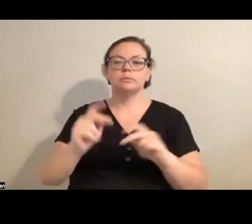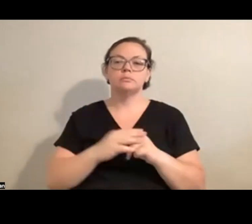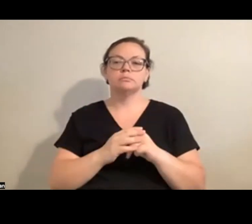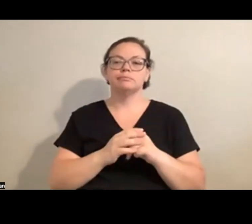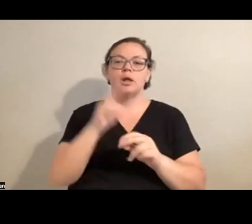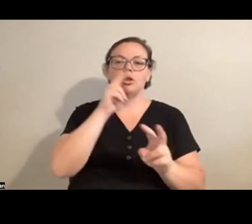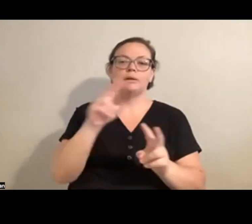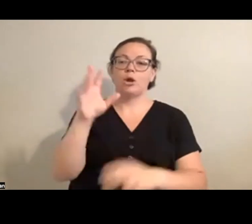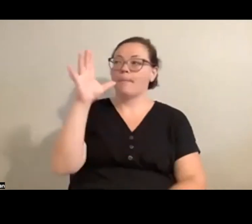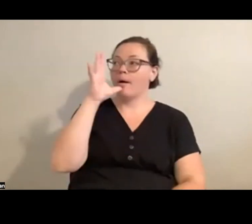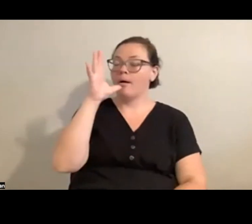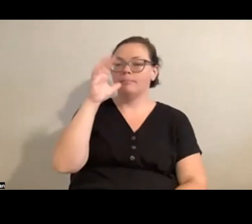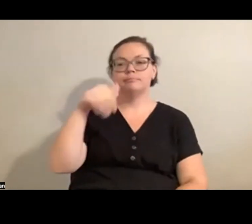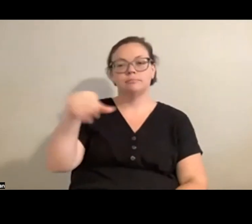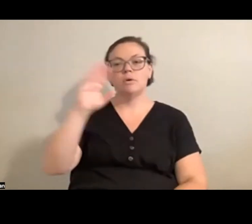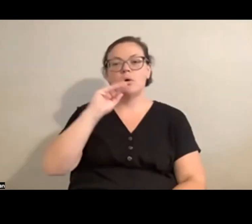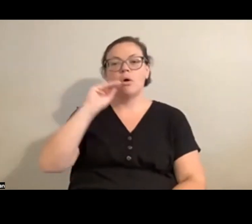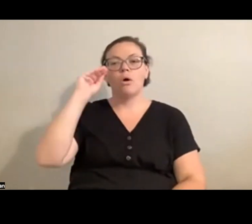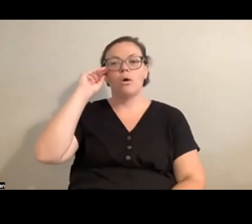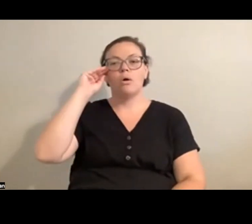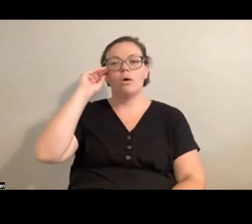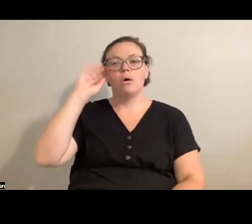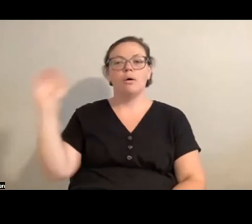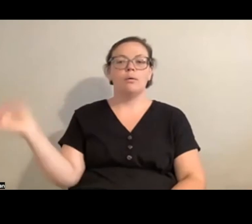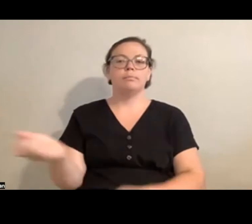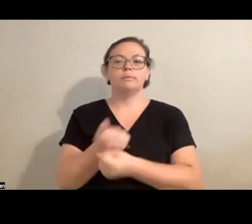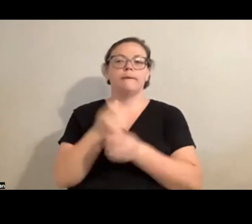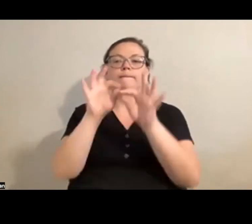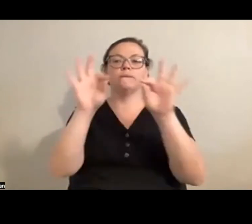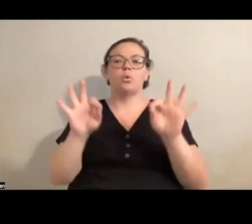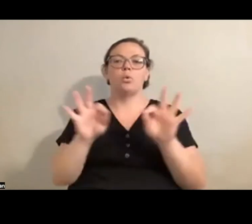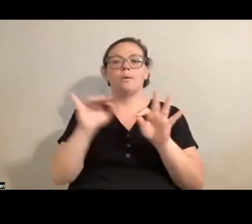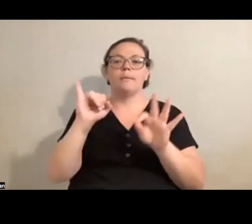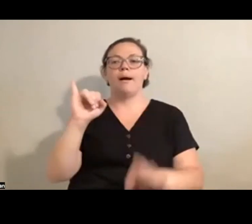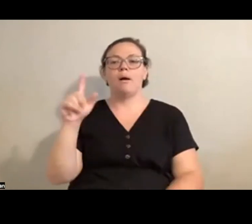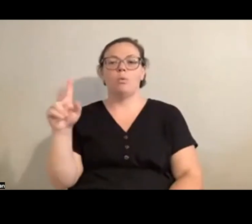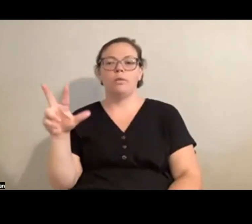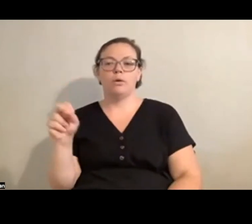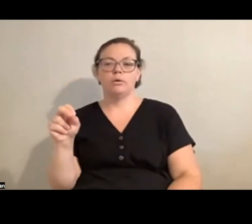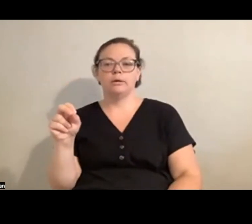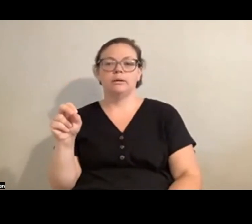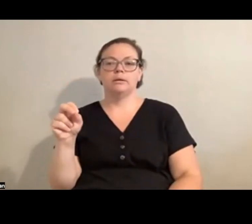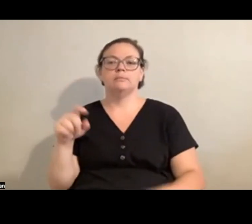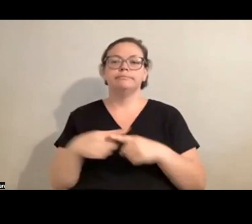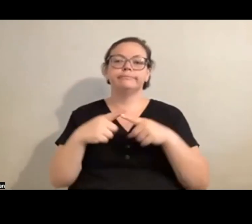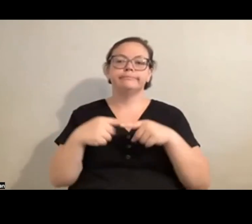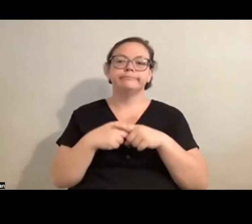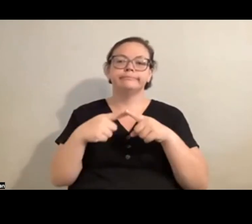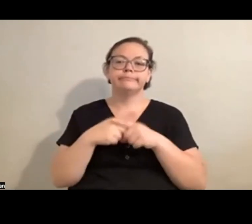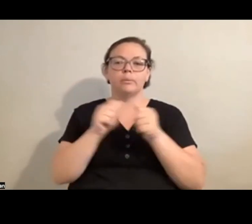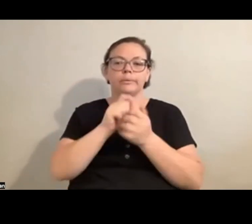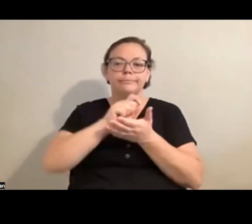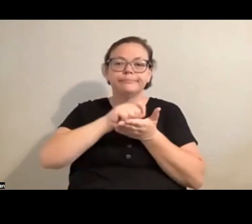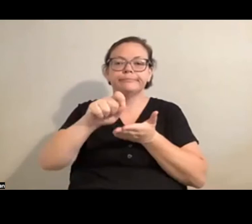your mother, so you go home. Wrap yourself in form I-130, knit a nest with a